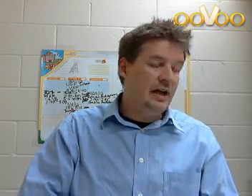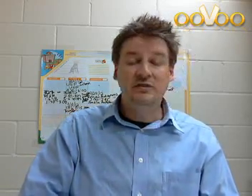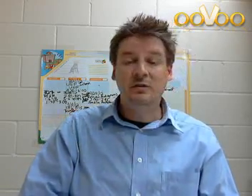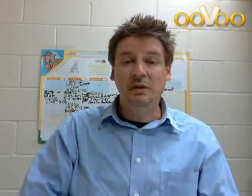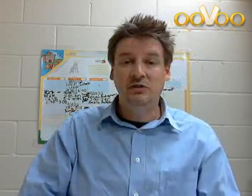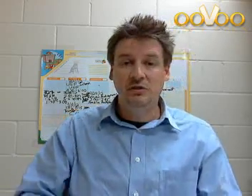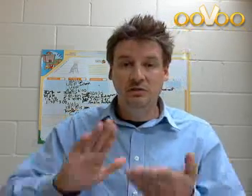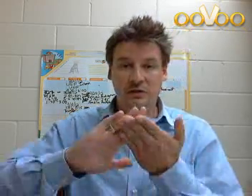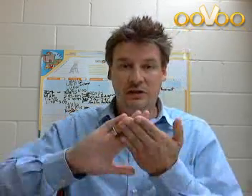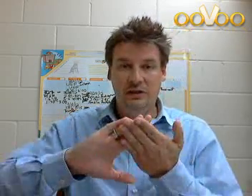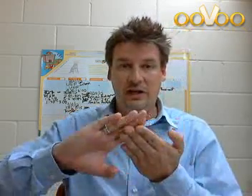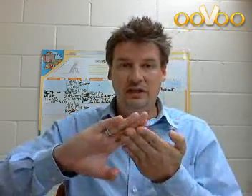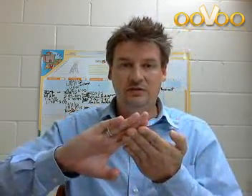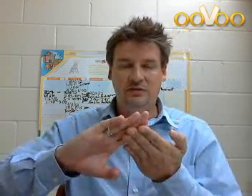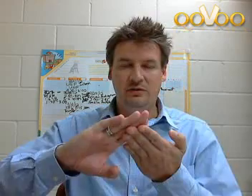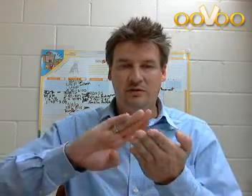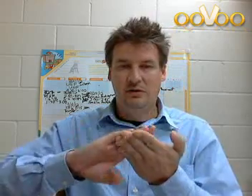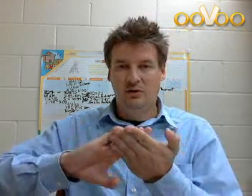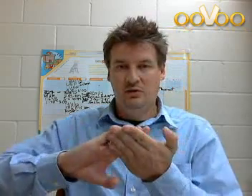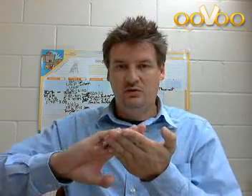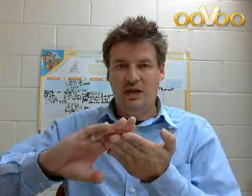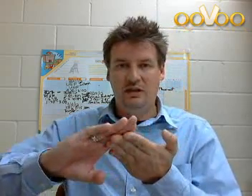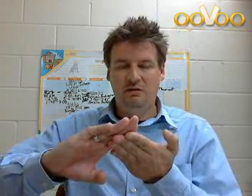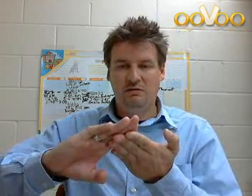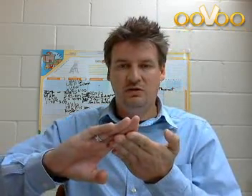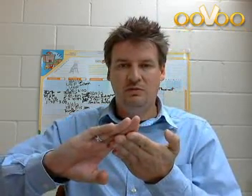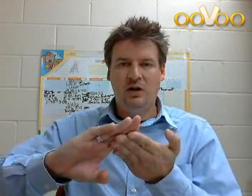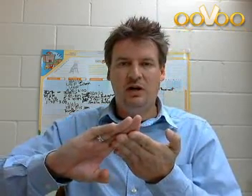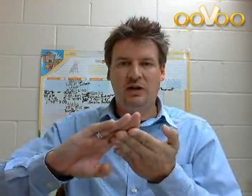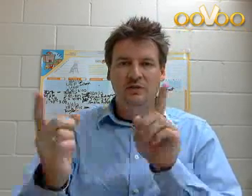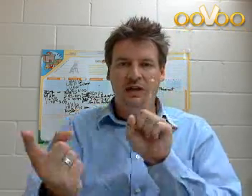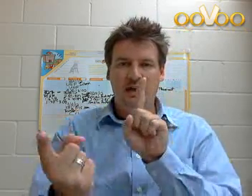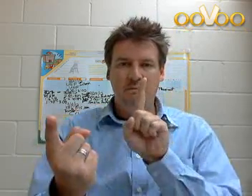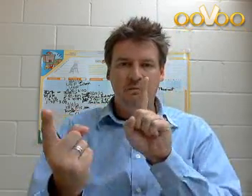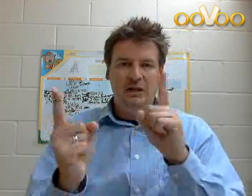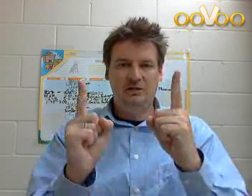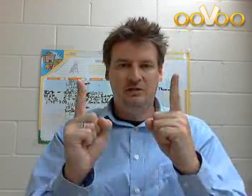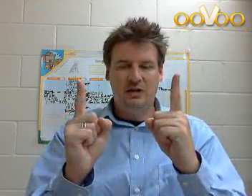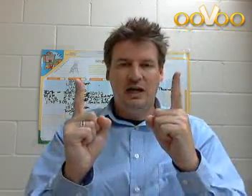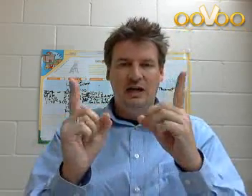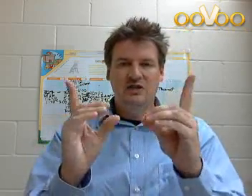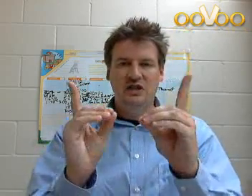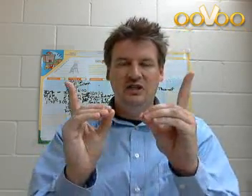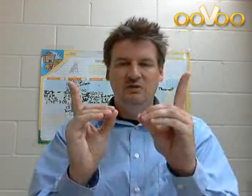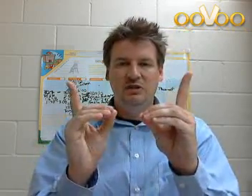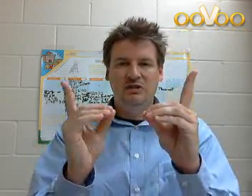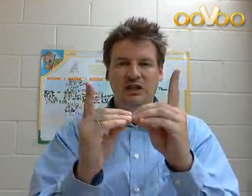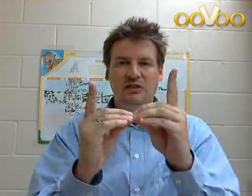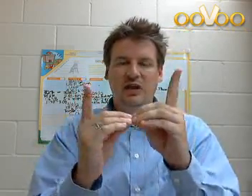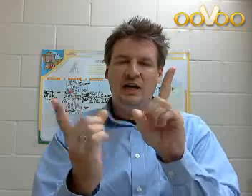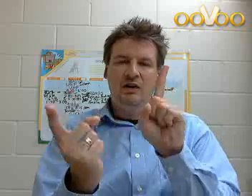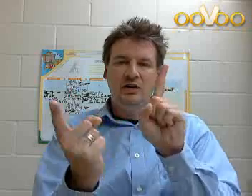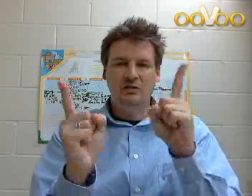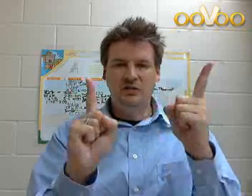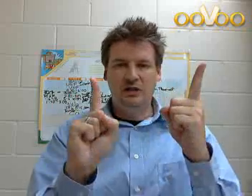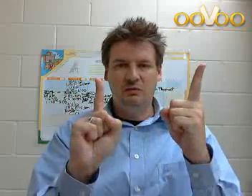Nice to meet you, nice, is that just pause, meet. She did it with D's. I've also seen it with